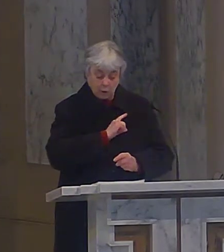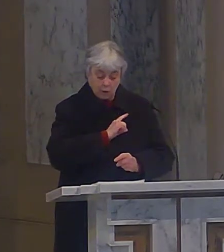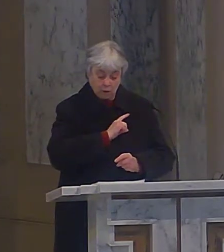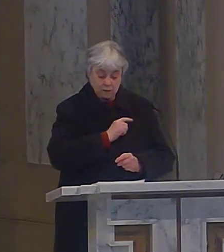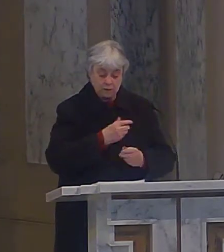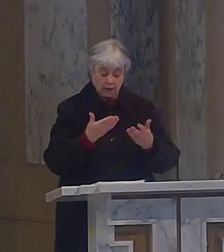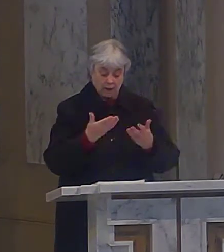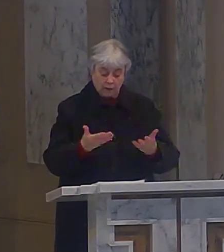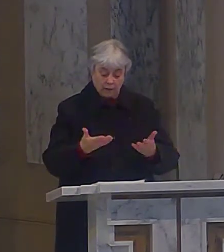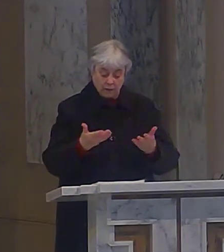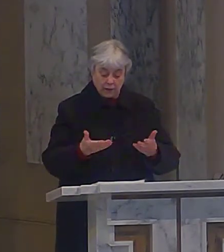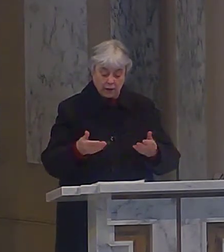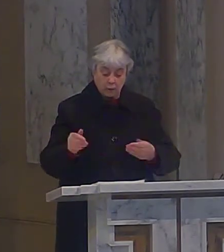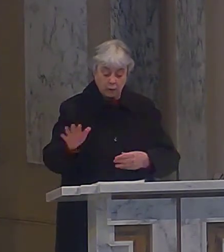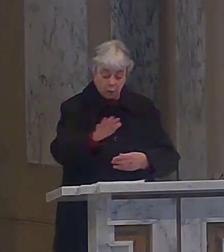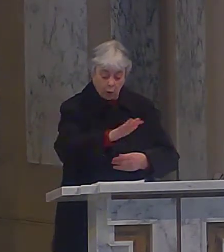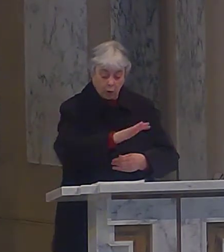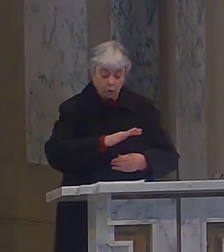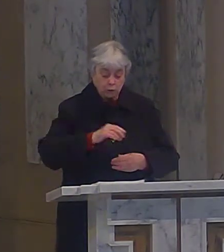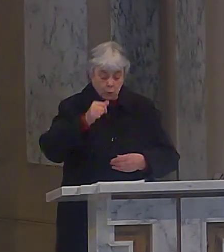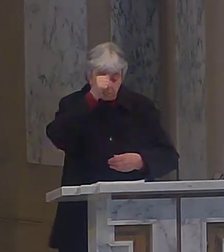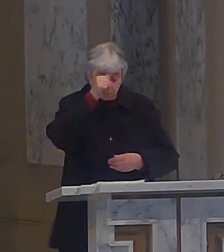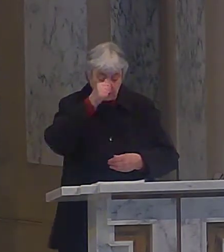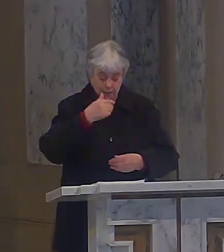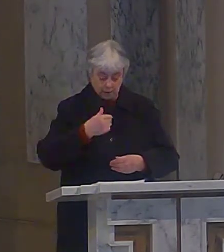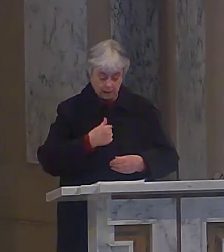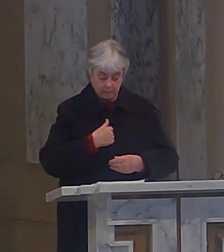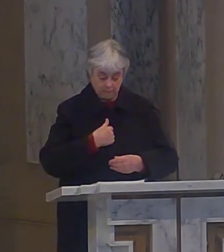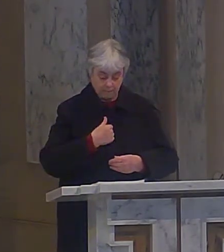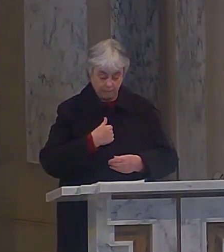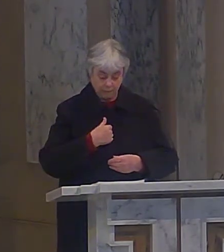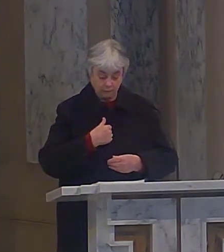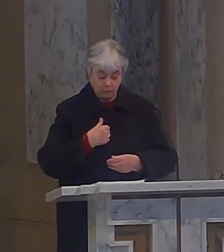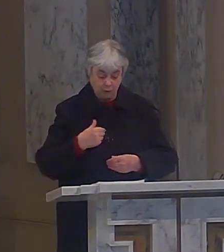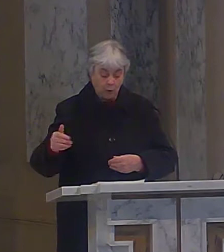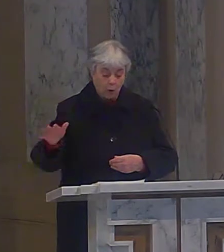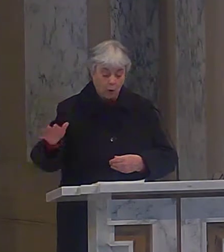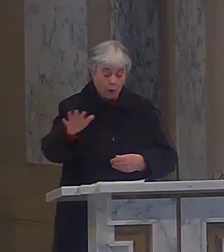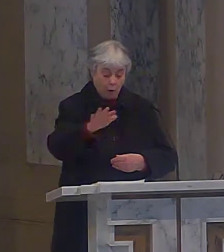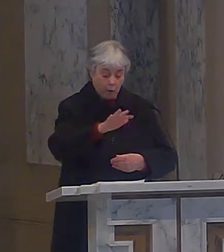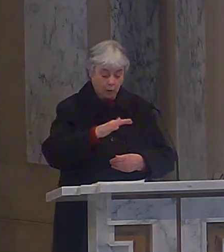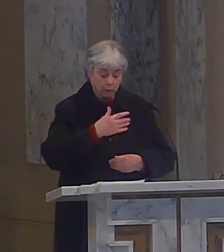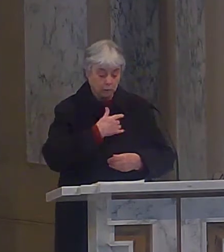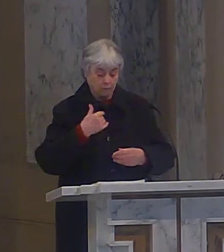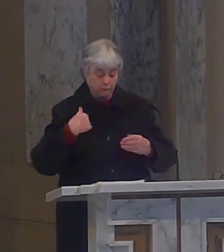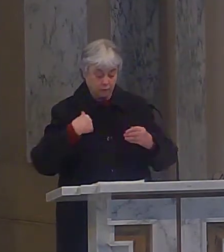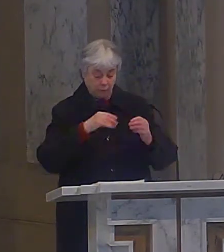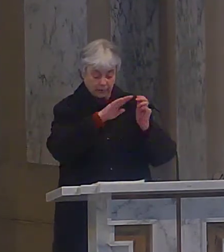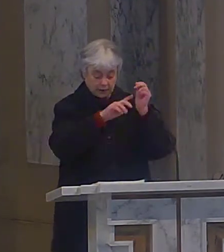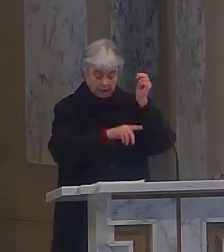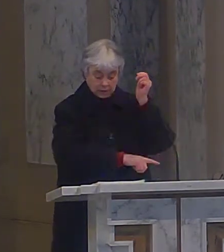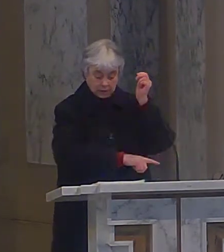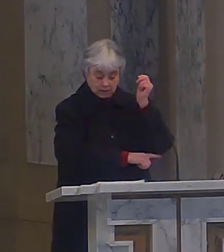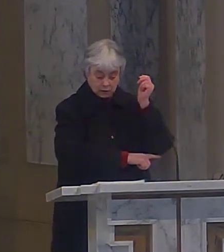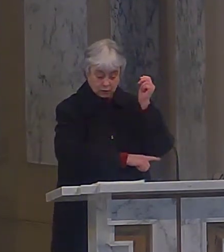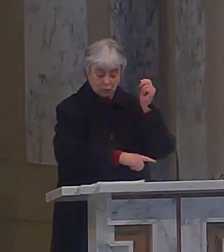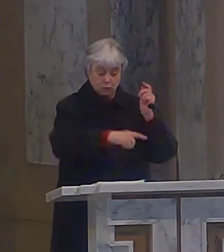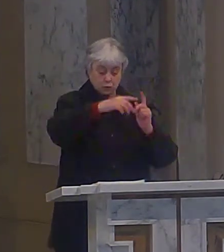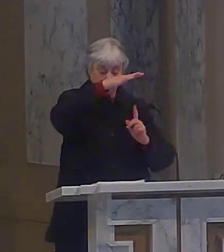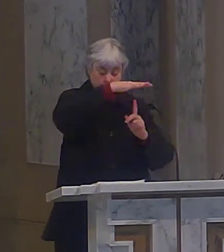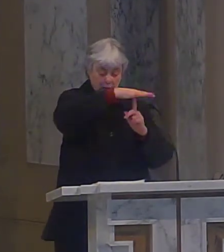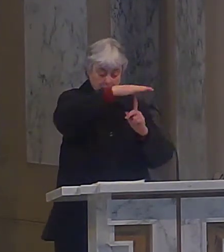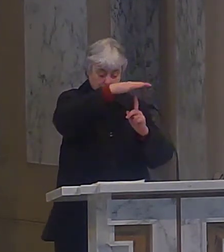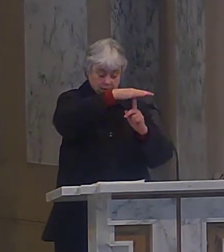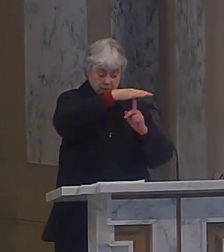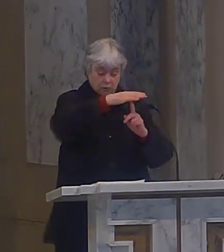because they will all know me all from the least to